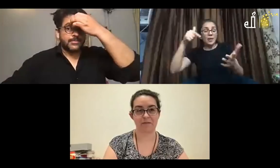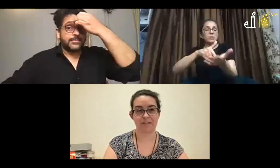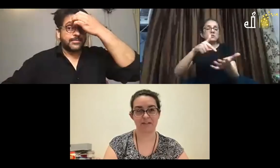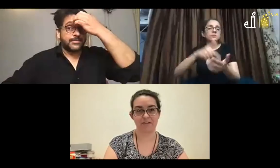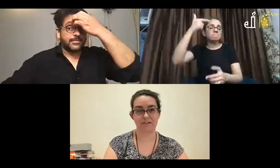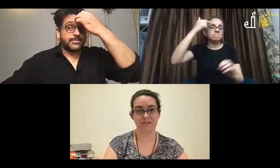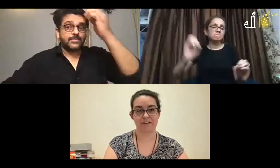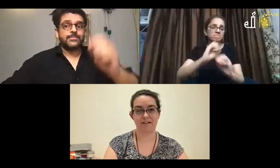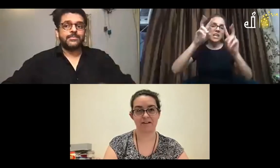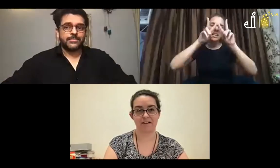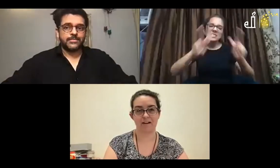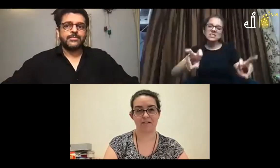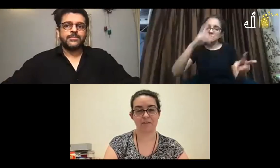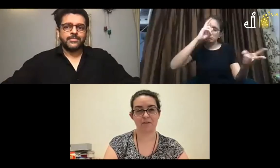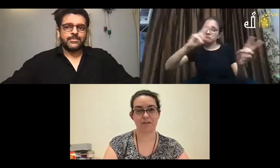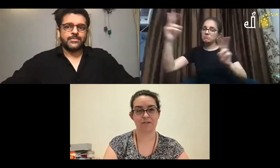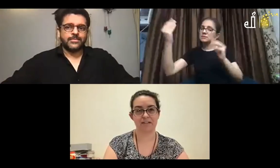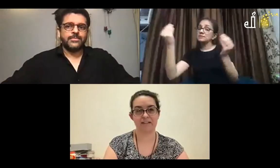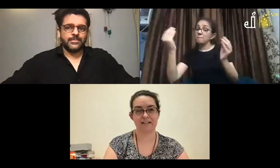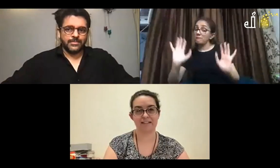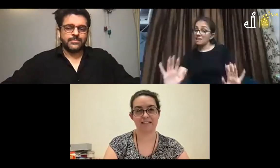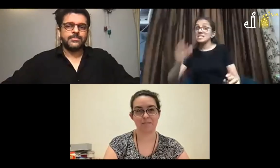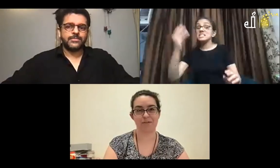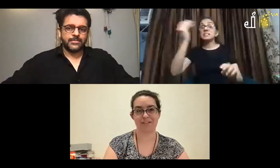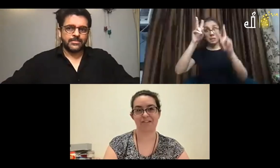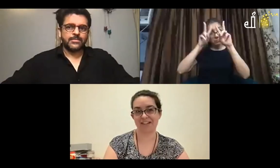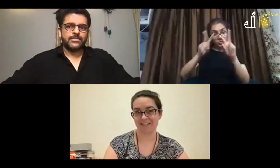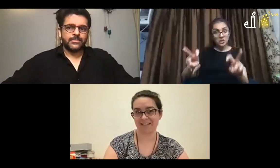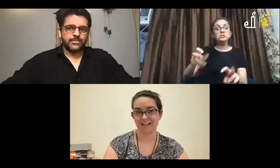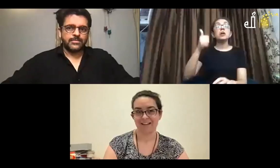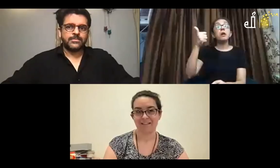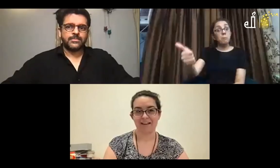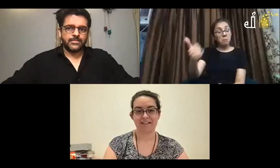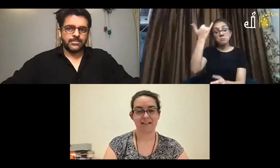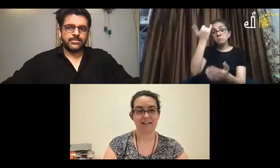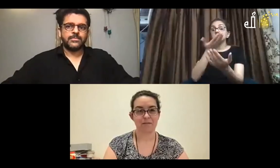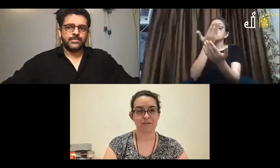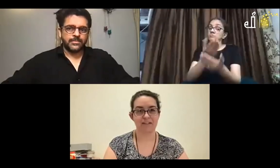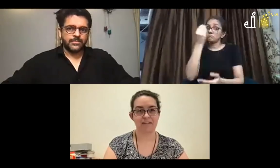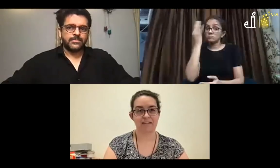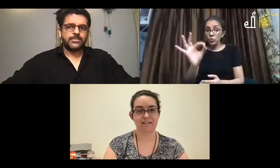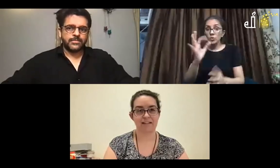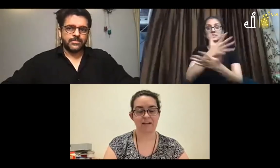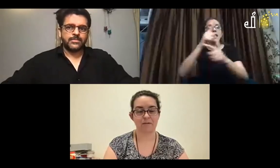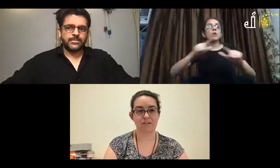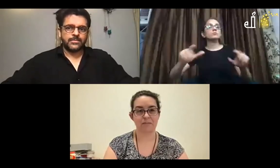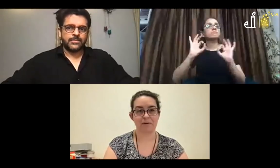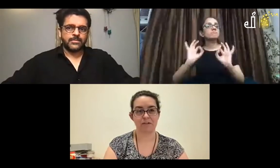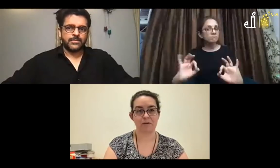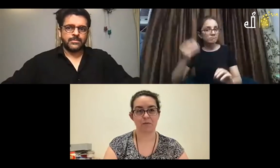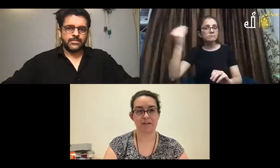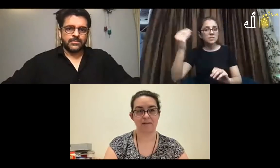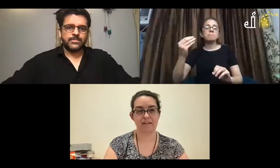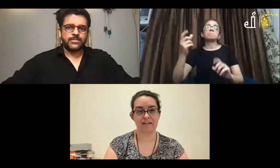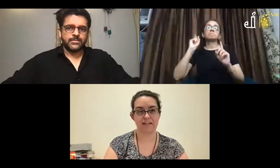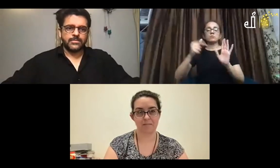of the research. There are some research studies that seem to suggest that sign languages and sign language